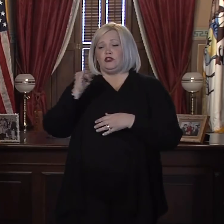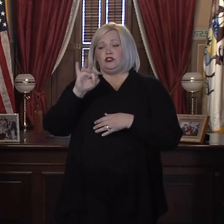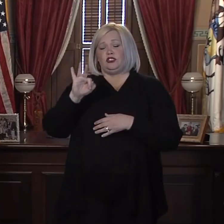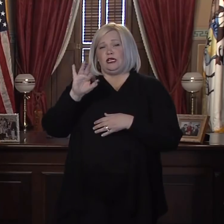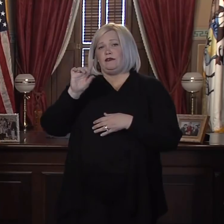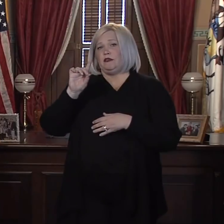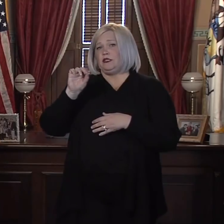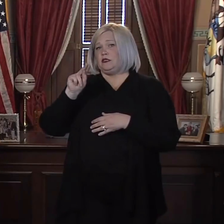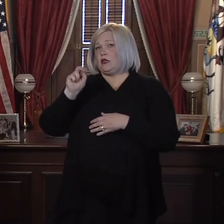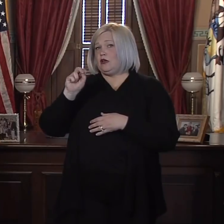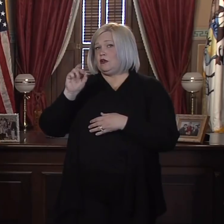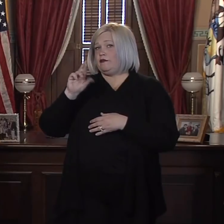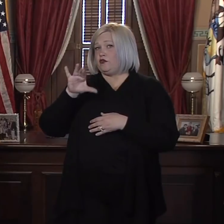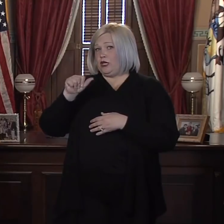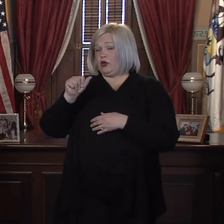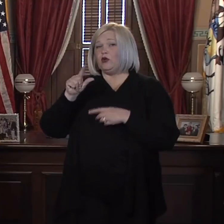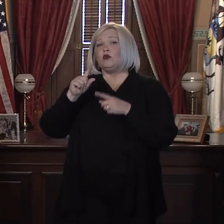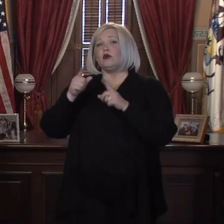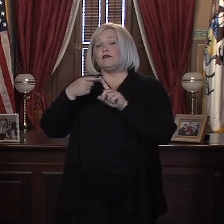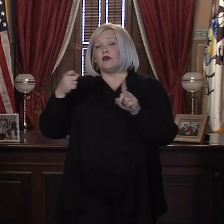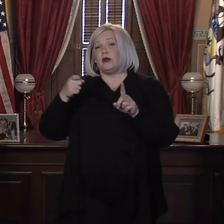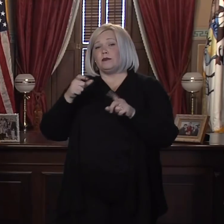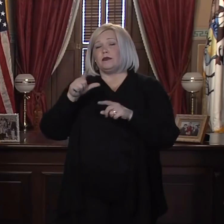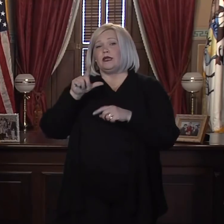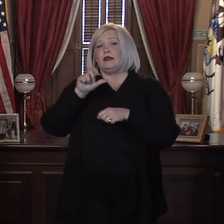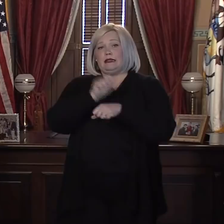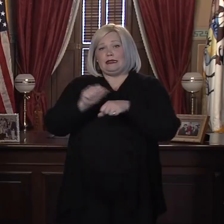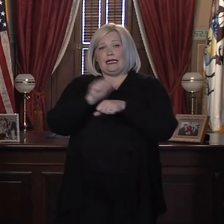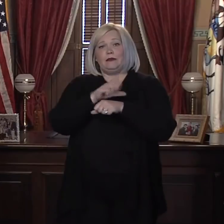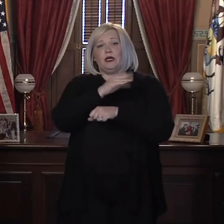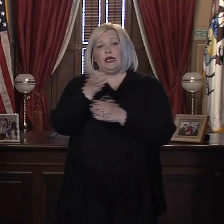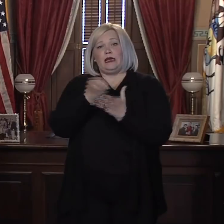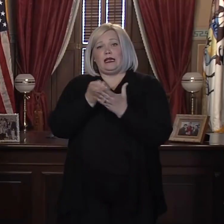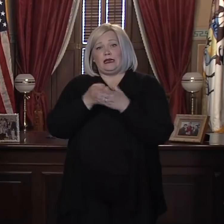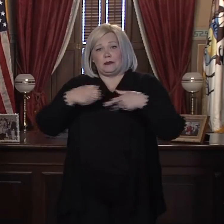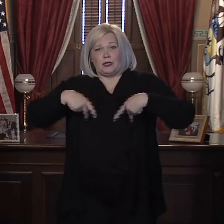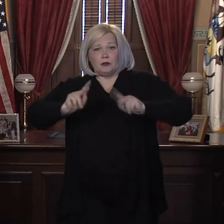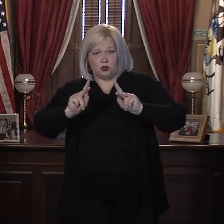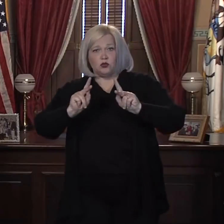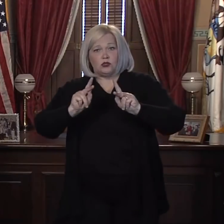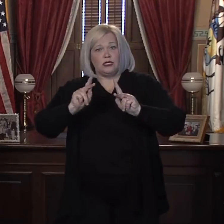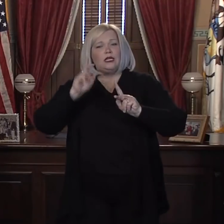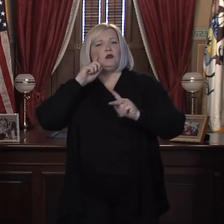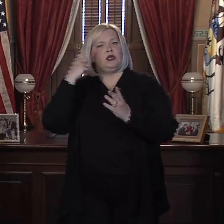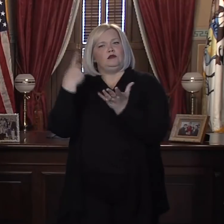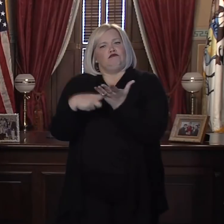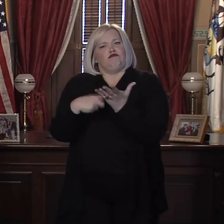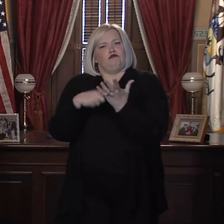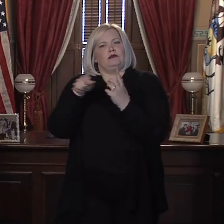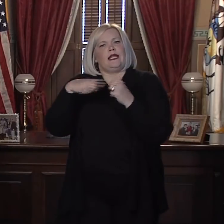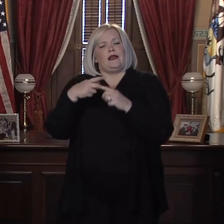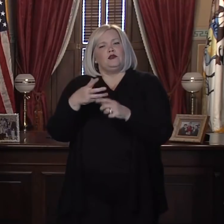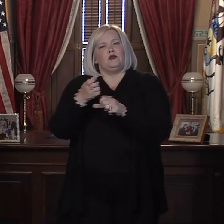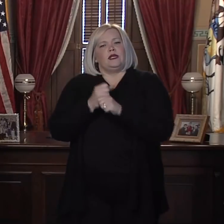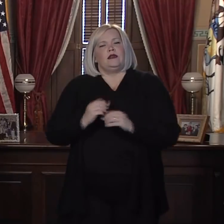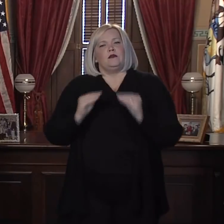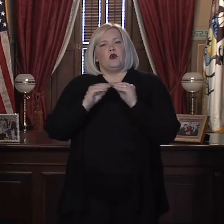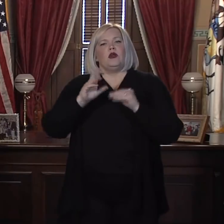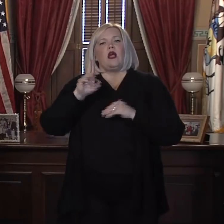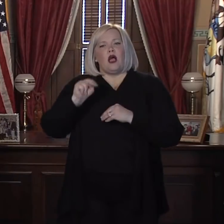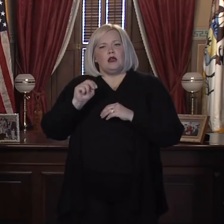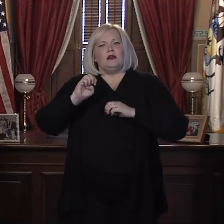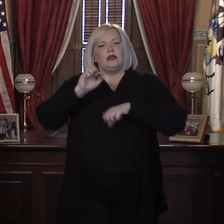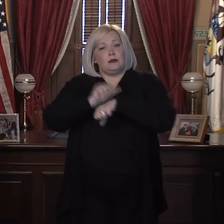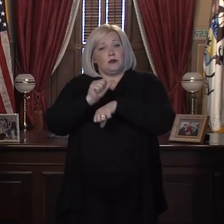from Labor and Economic Opportunity Department will give a more in-depth update on our work to secure more unemployment benefits for